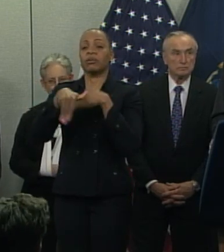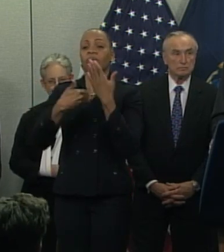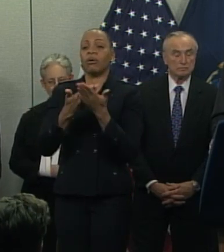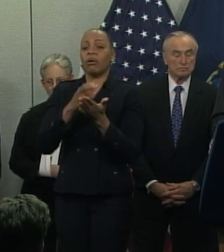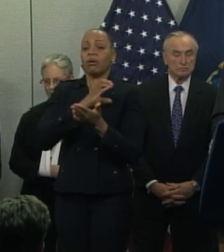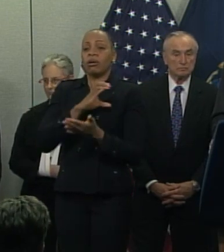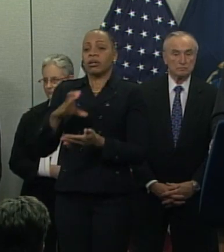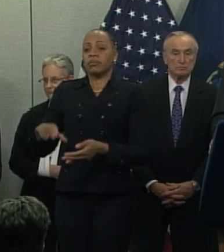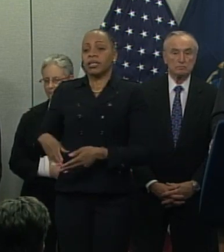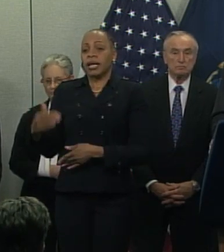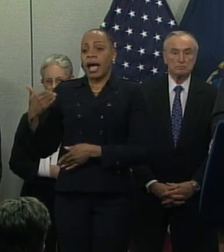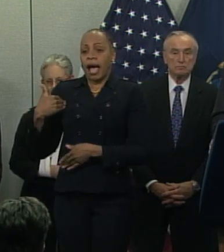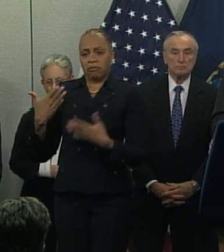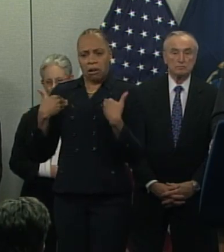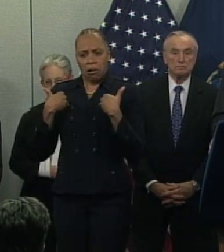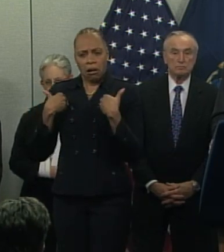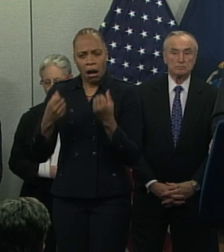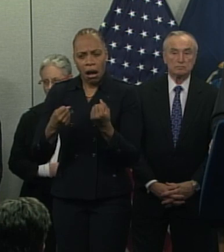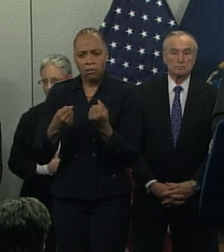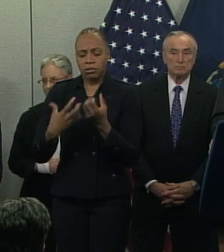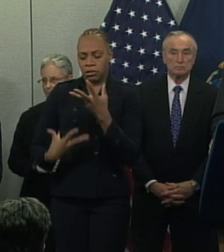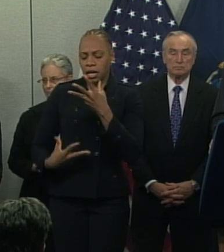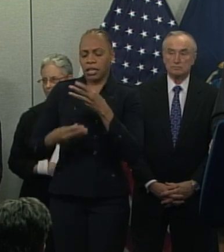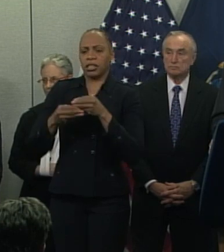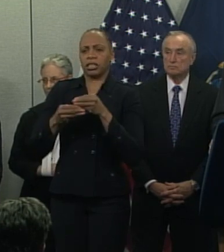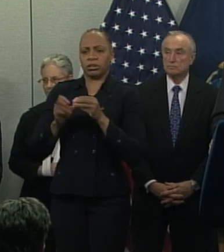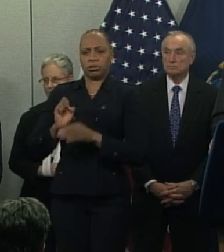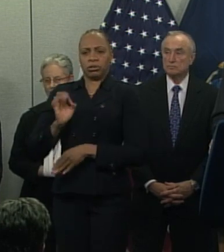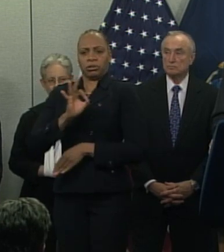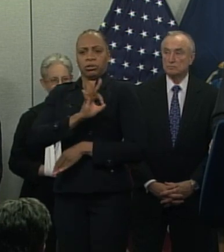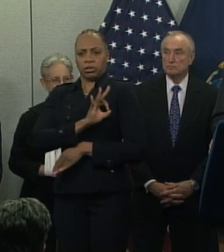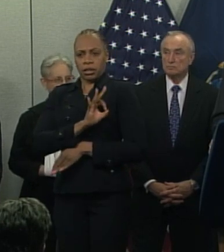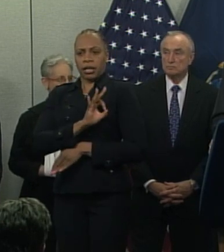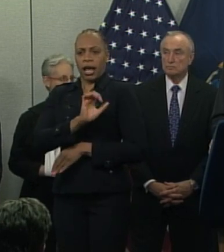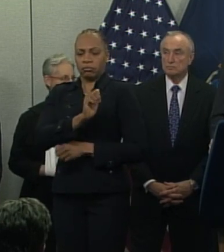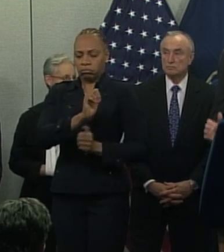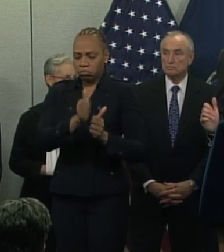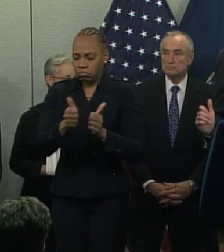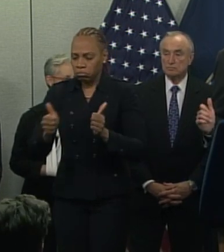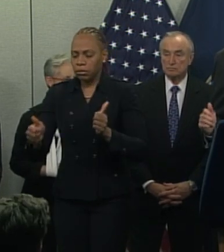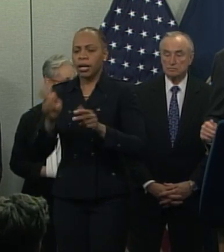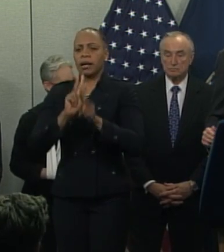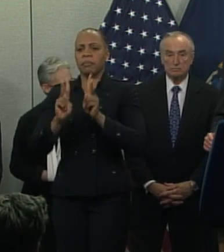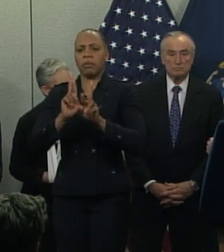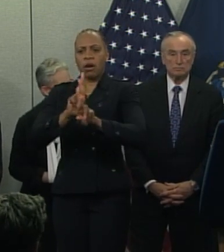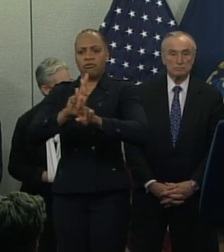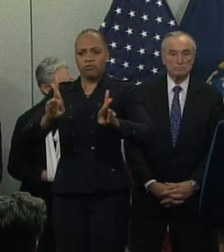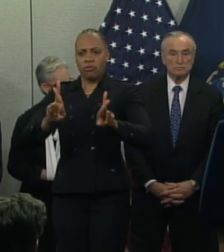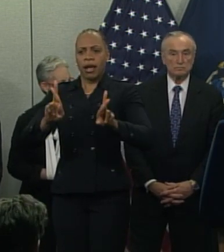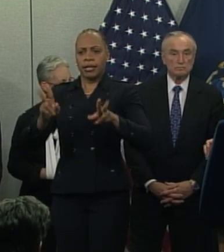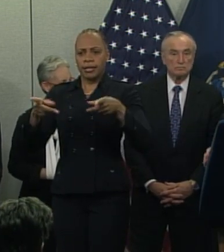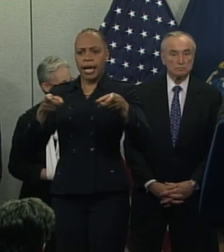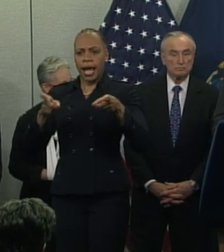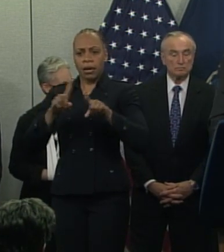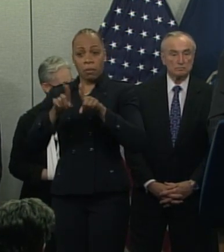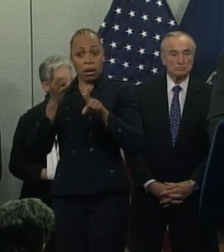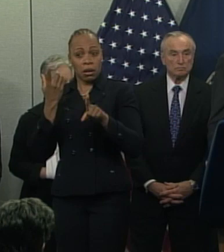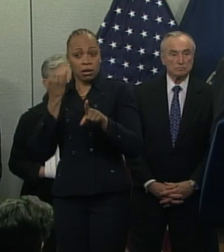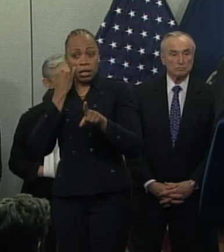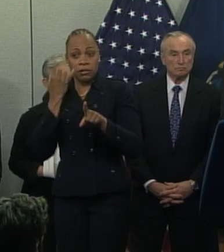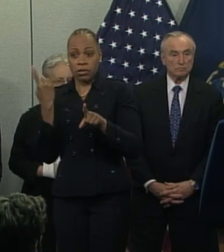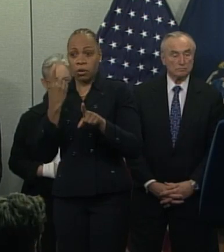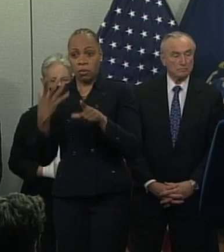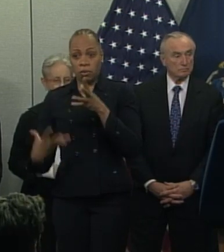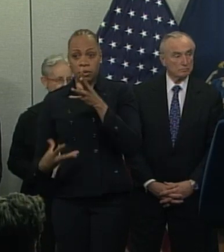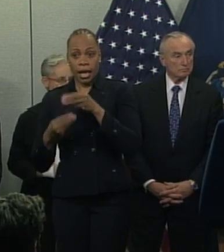confidence that additional personnel are in place and that people are ready to handle the magnitude. But if anyone wants to add, feel free.